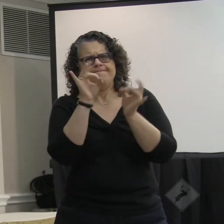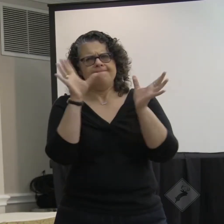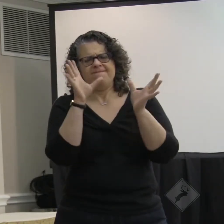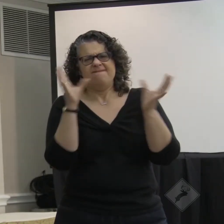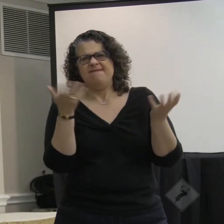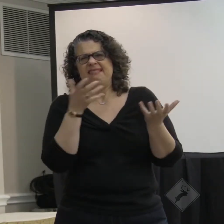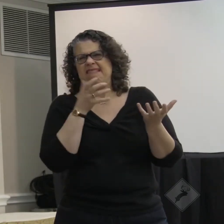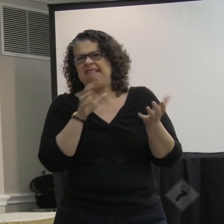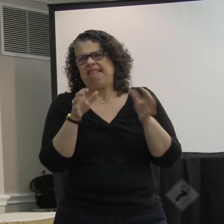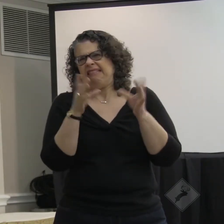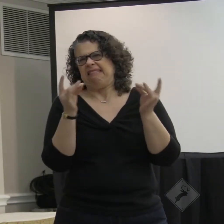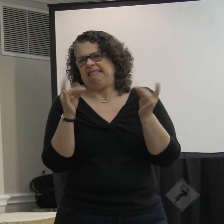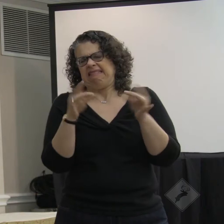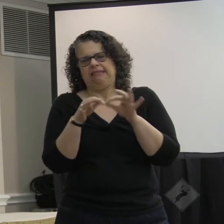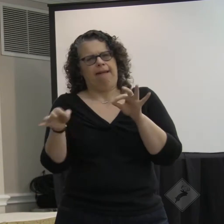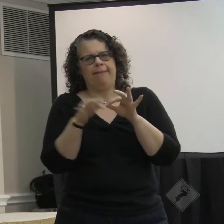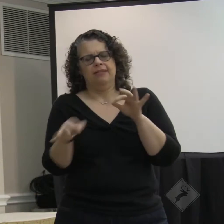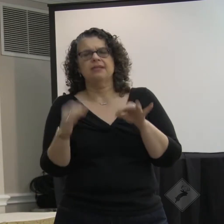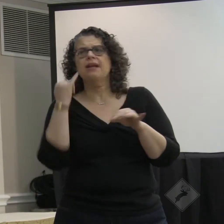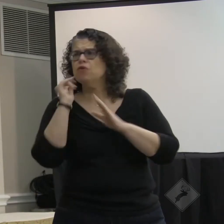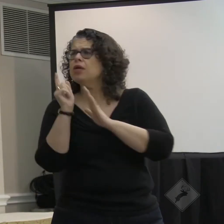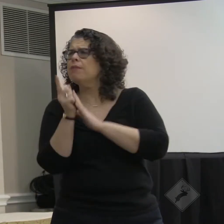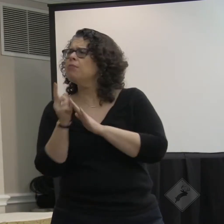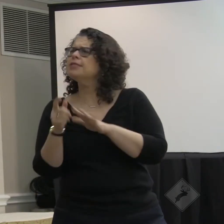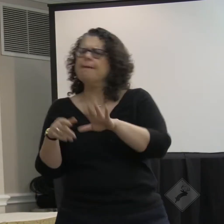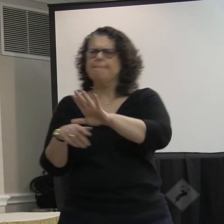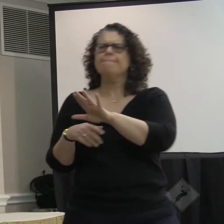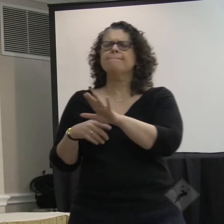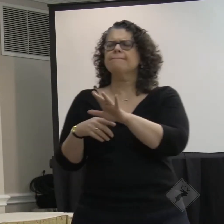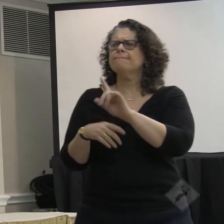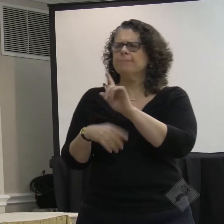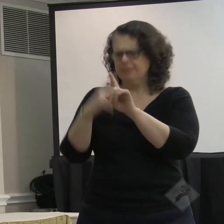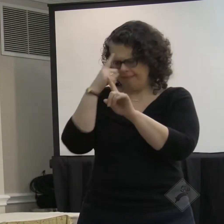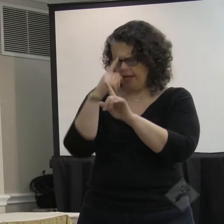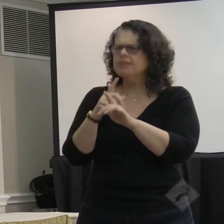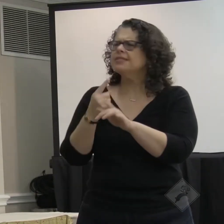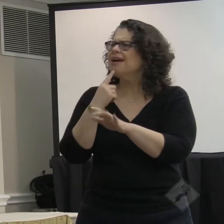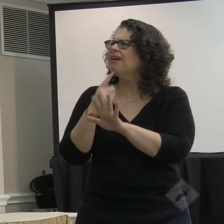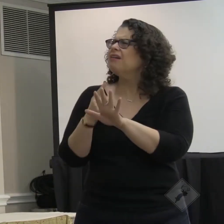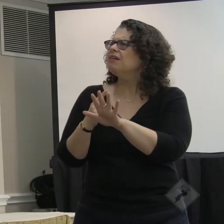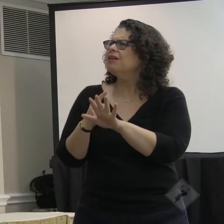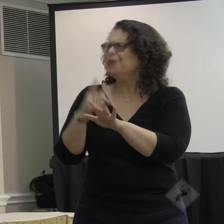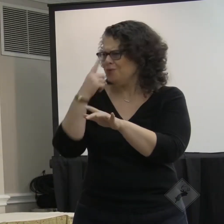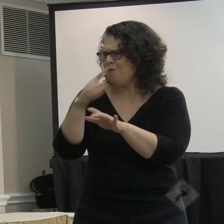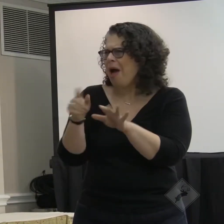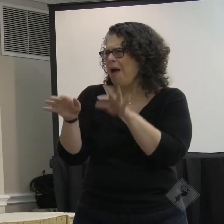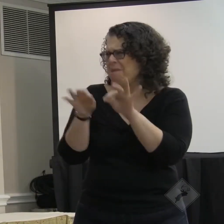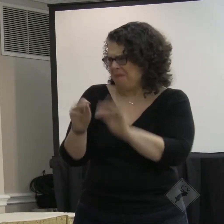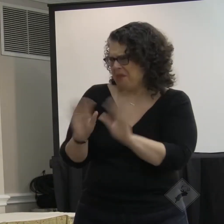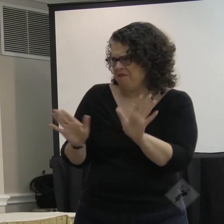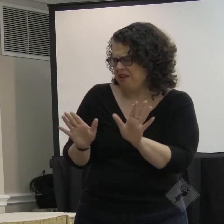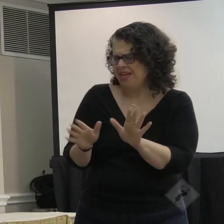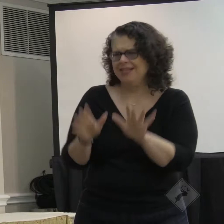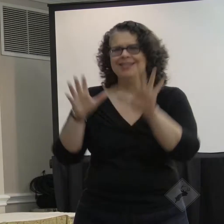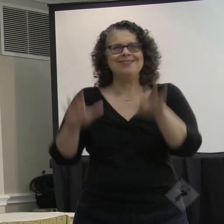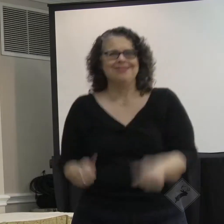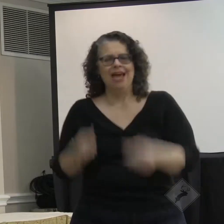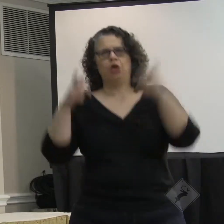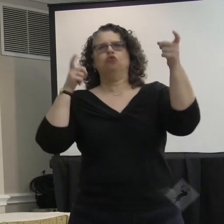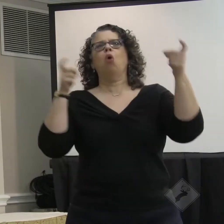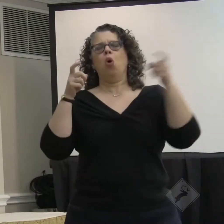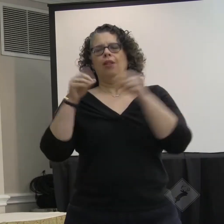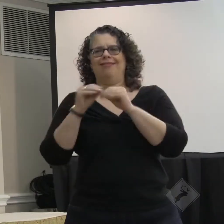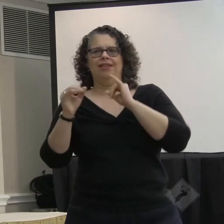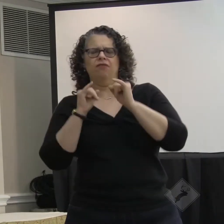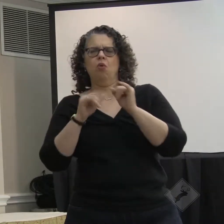you need a moment, just ask them to clarify. Seize control of the interview. Ask